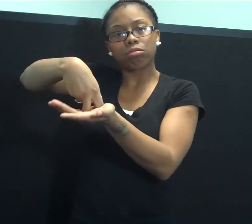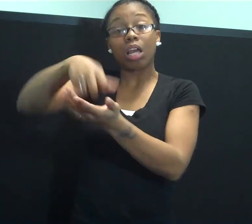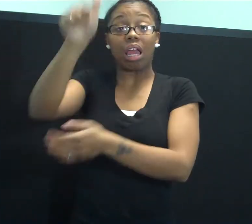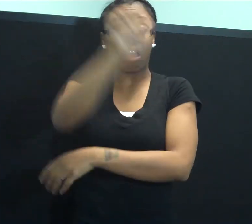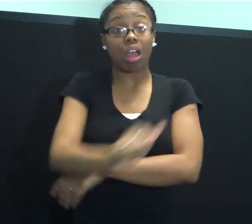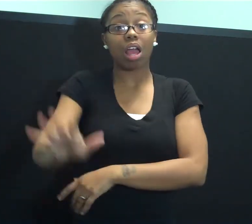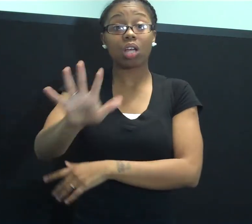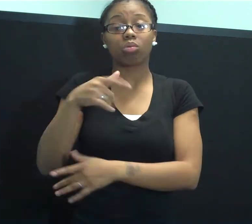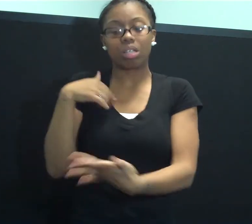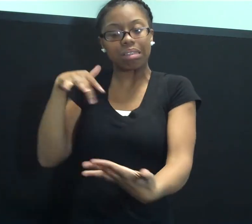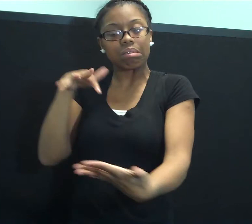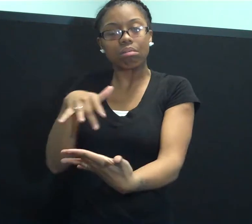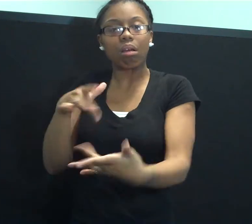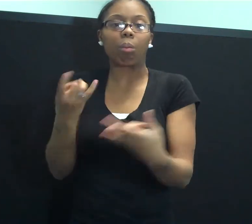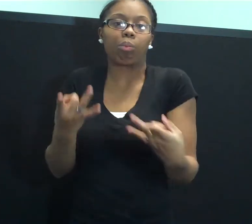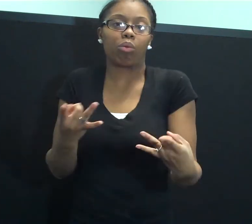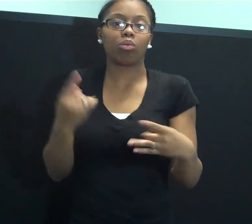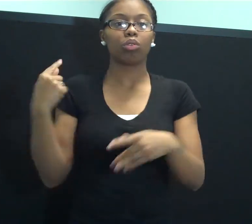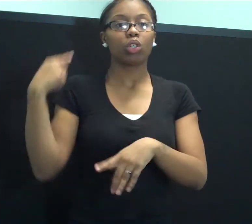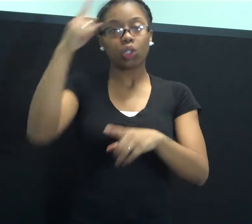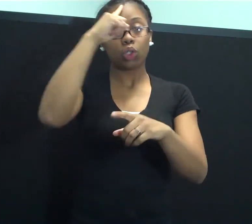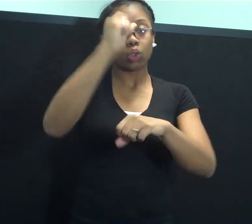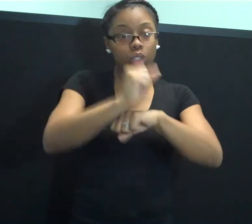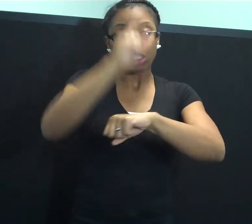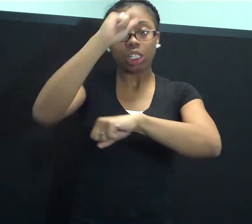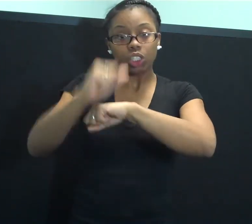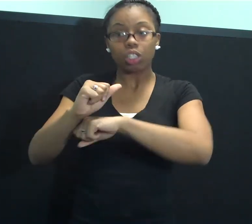of the Buddhist tradition in different countries of Asia.